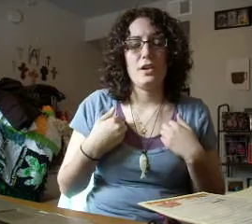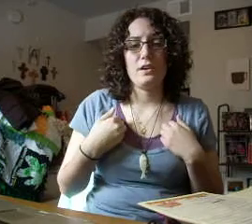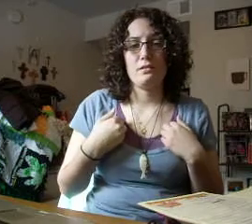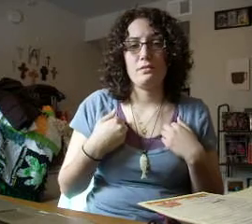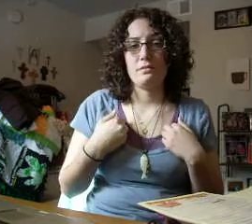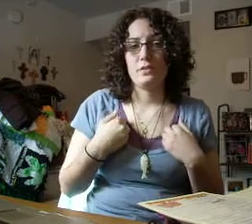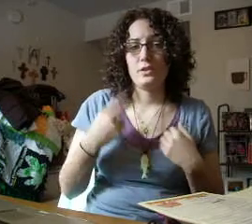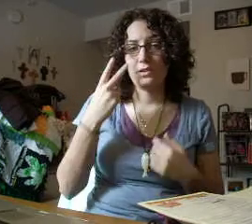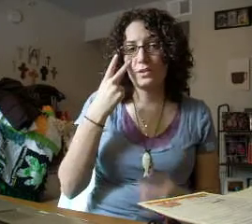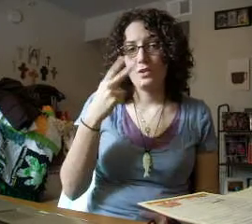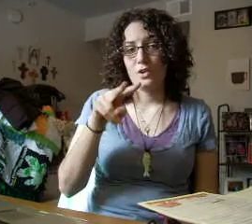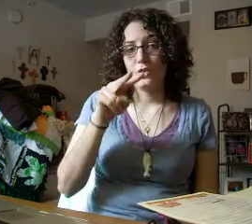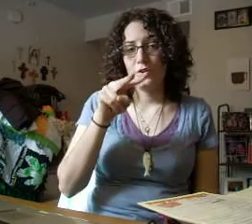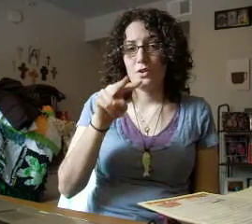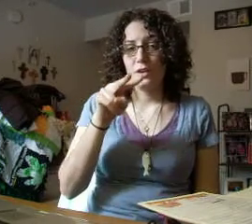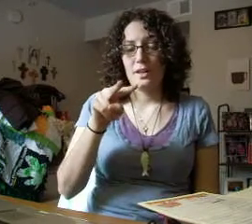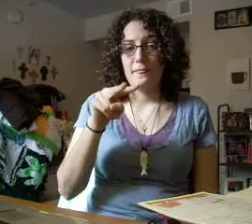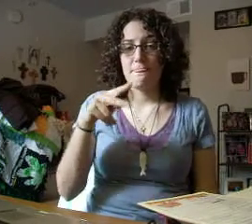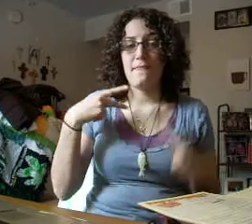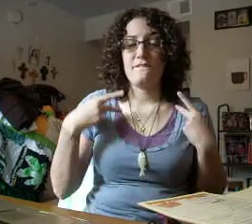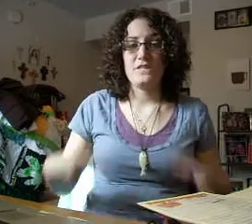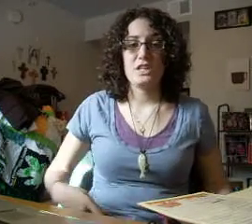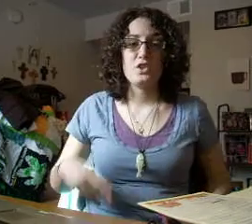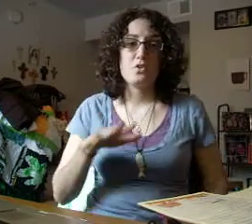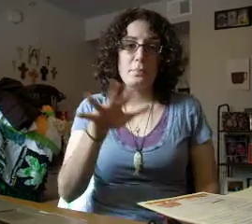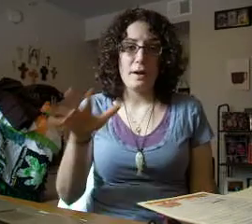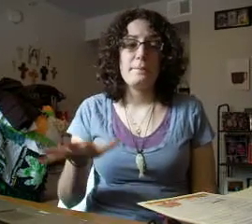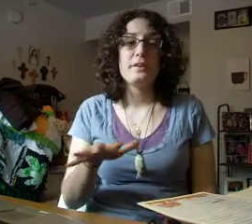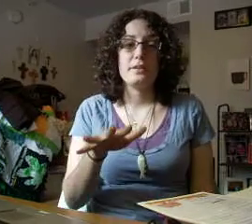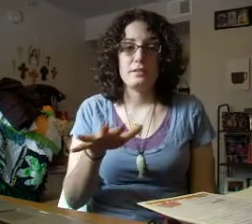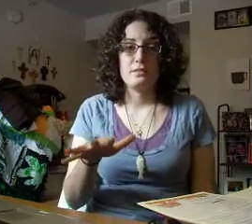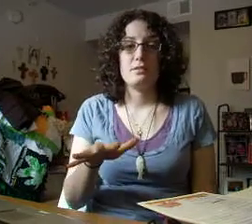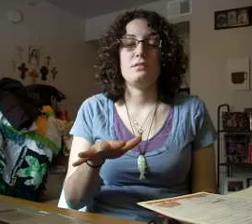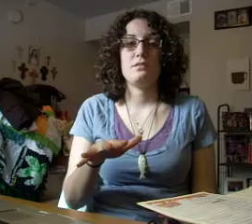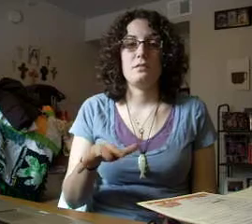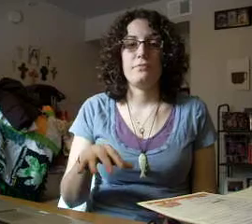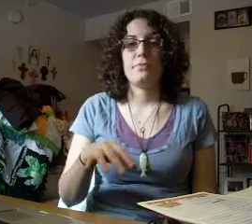at these physical properties as well as chemical properties.